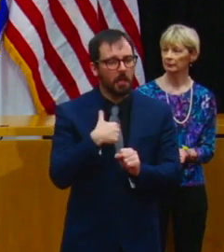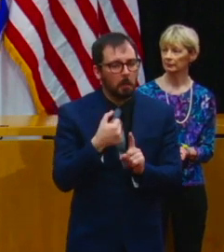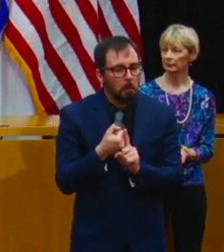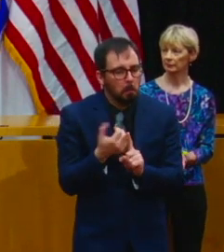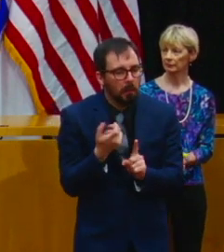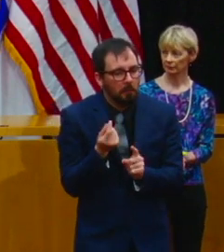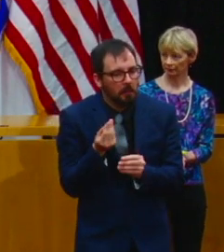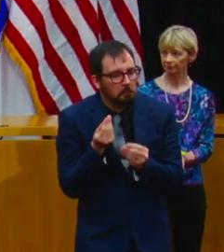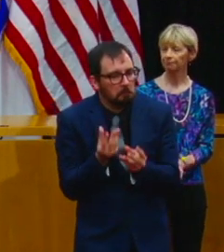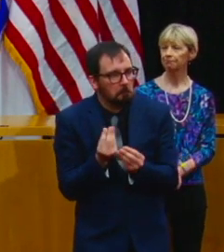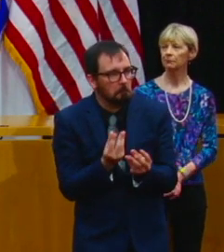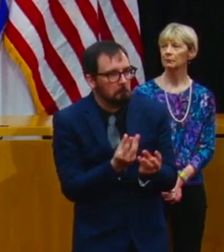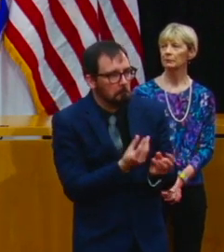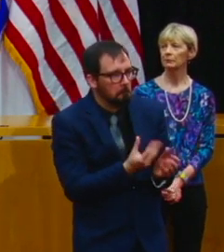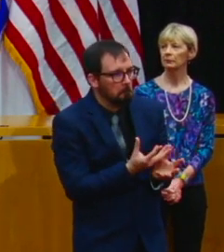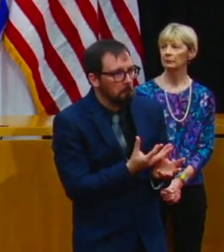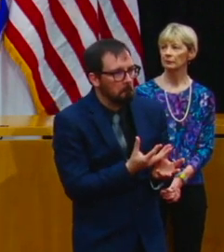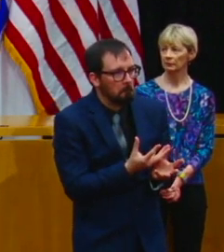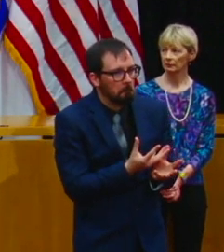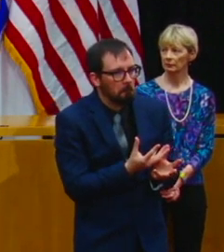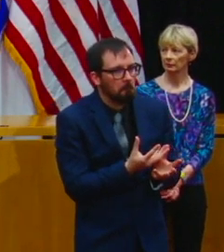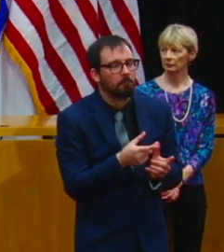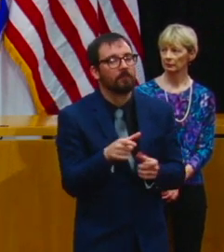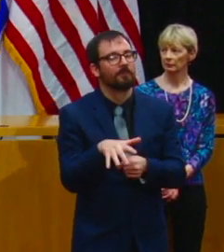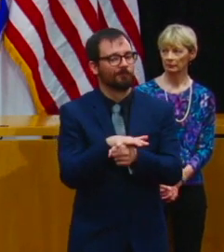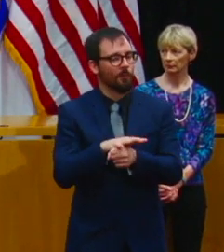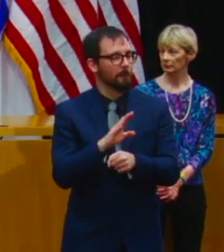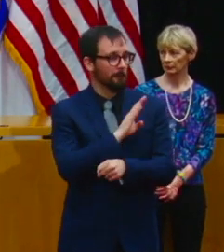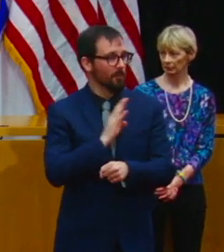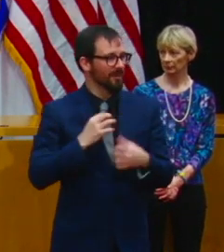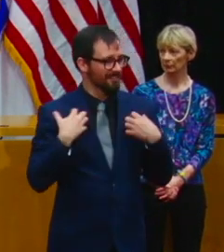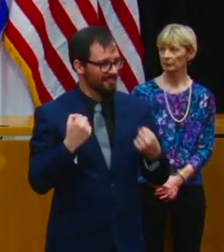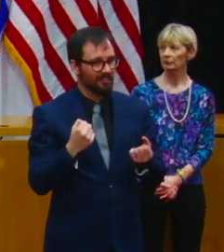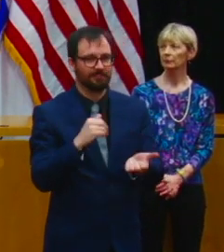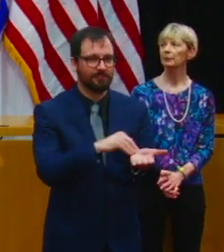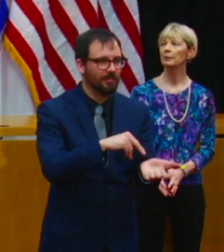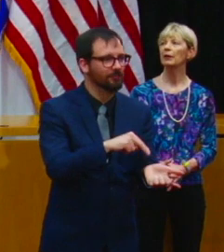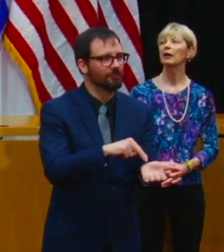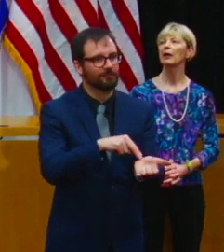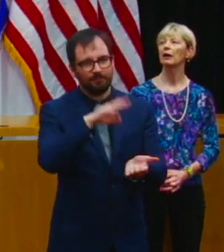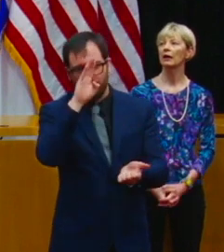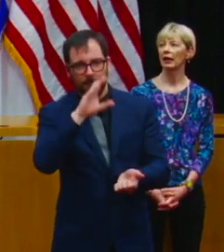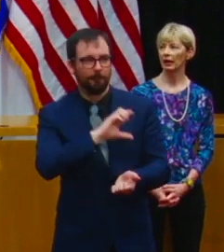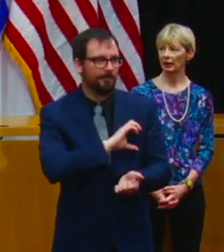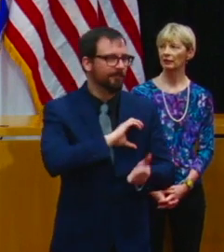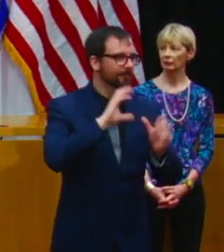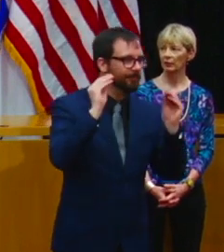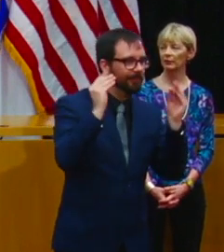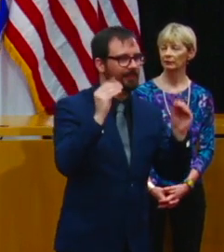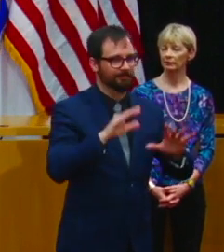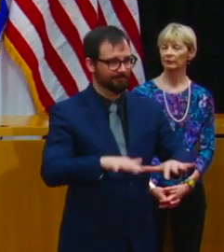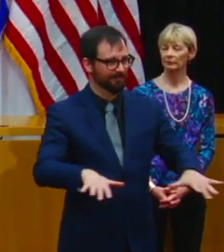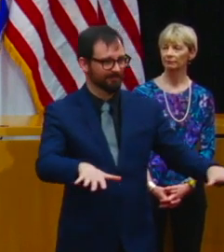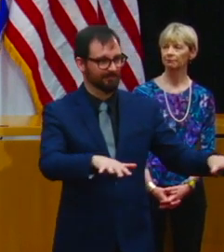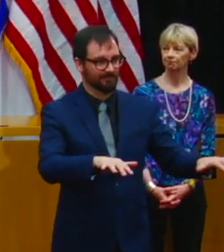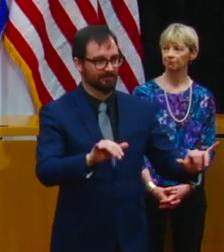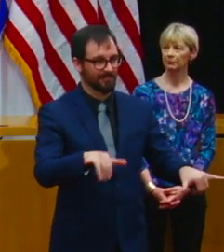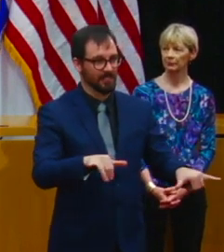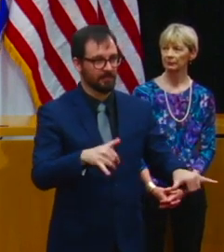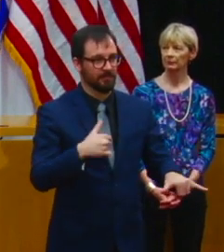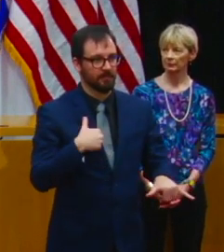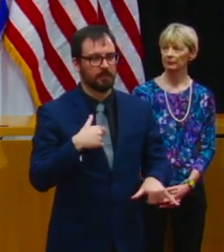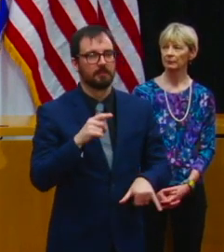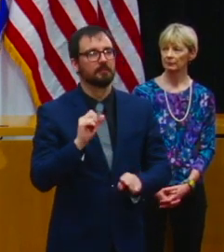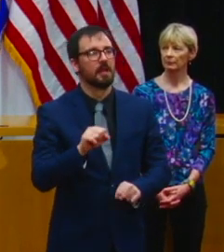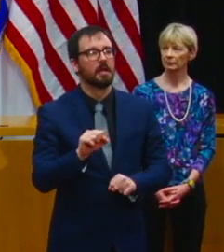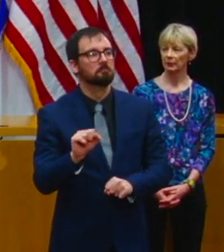is that local boards of health can tell first responders not who these people are, but they can tell them what their addresses are, because that was viewed as